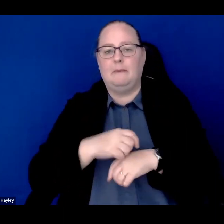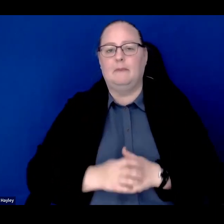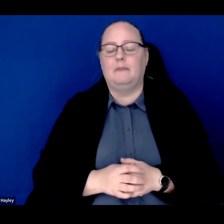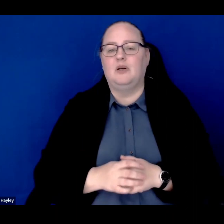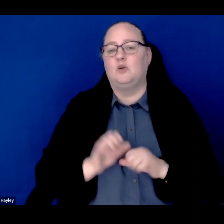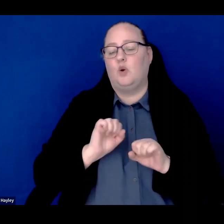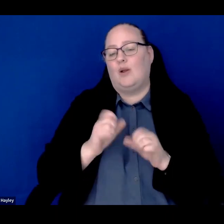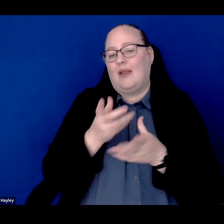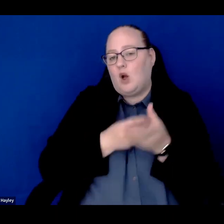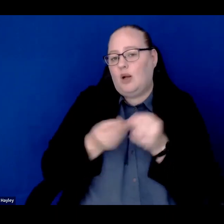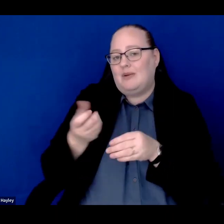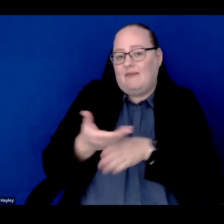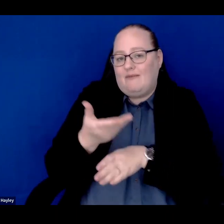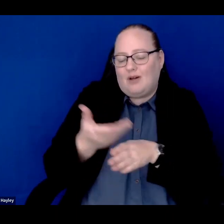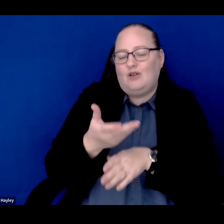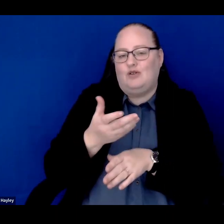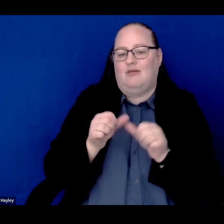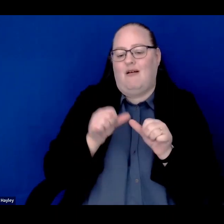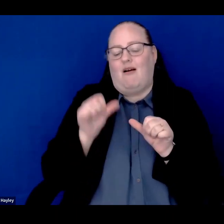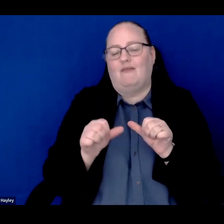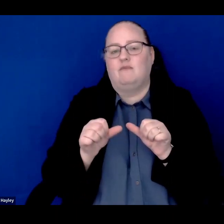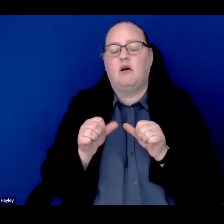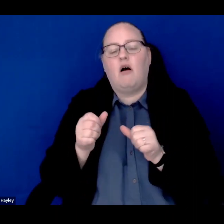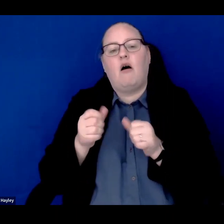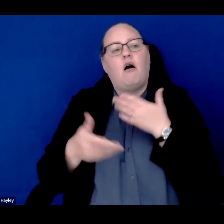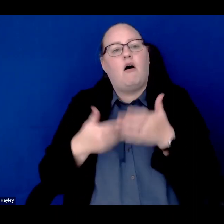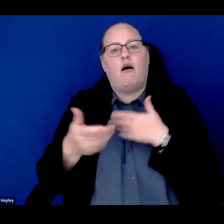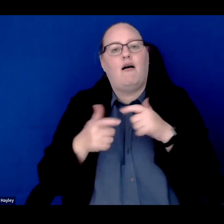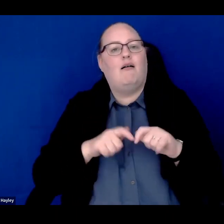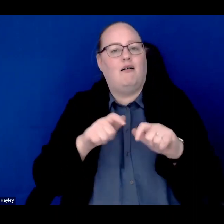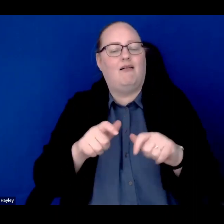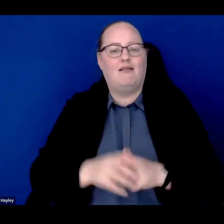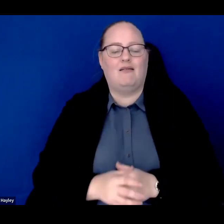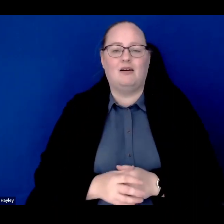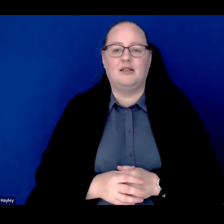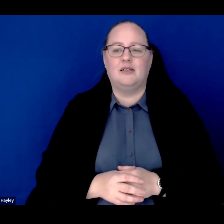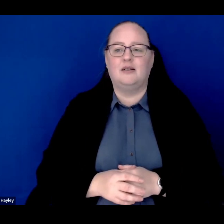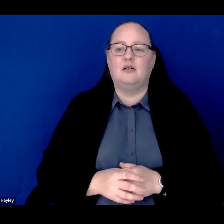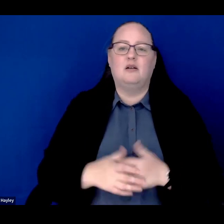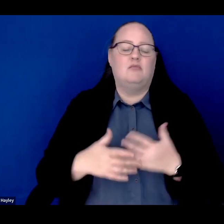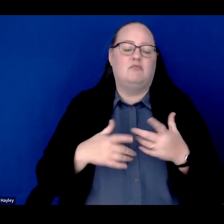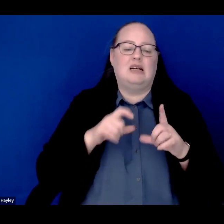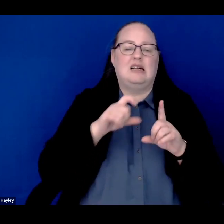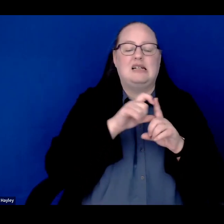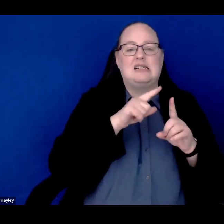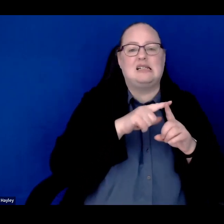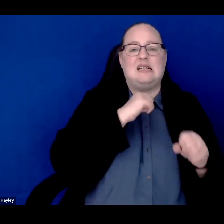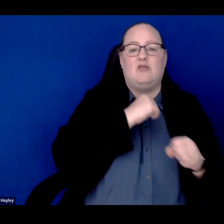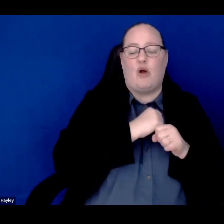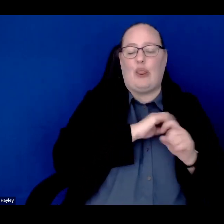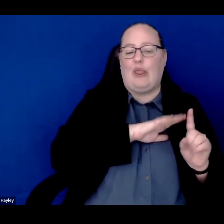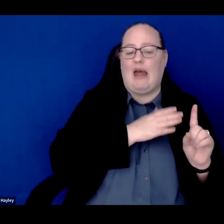way I articulate the two. If you want to do very short, I mean, I often talk about like degrowth towards a steady